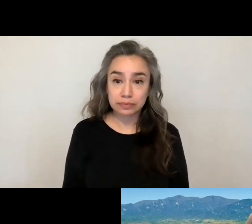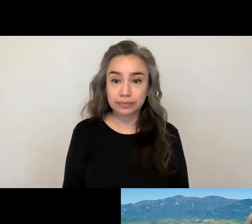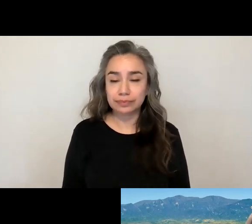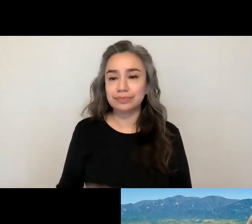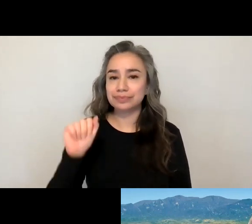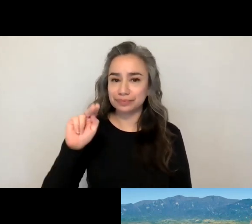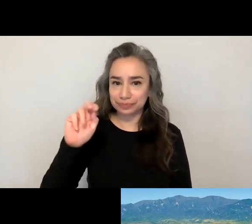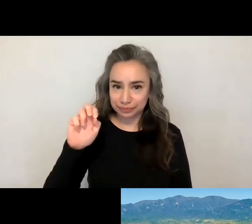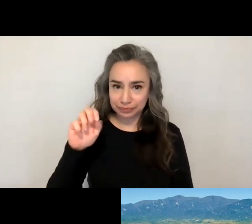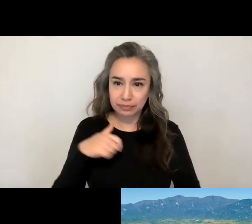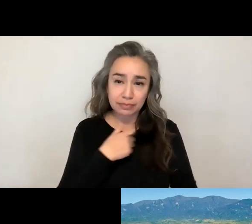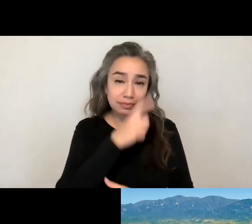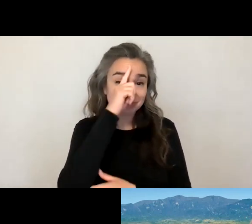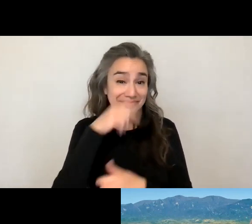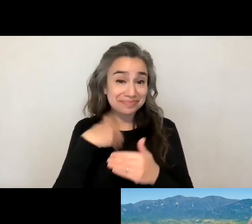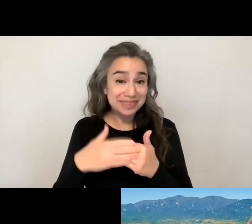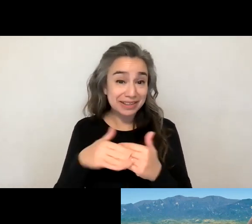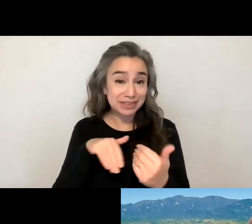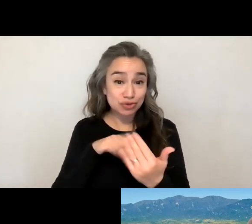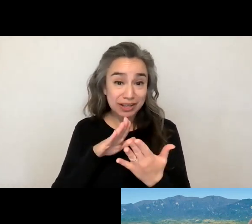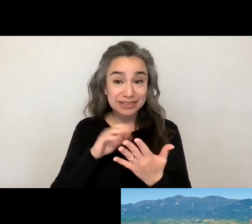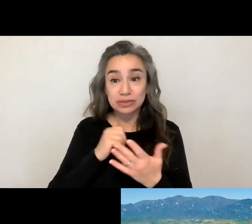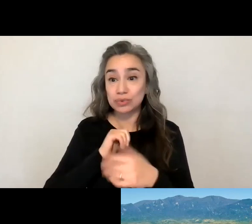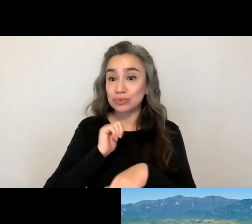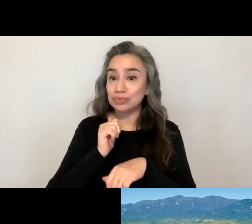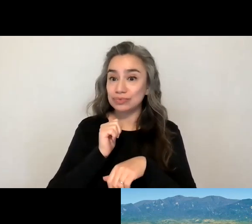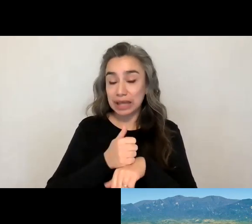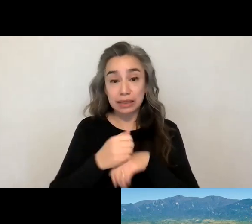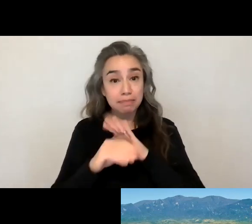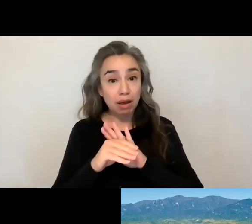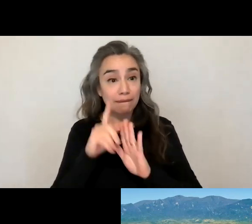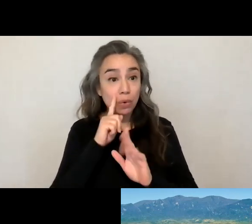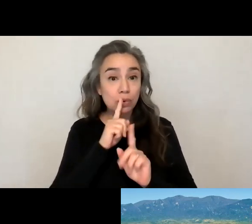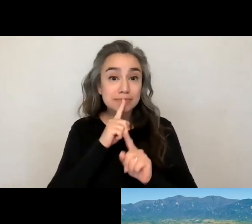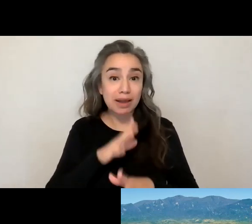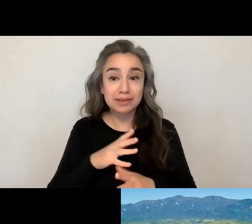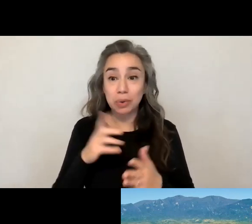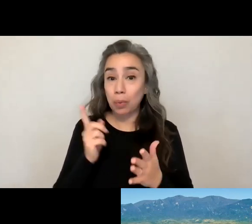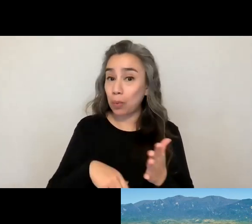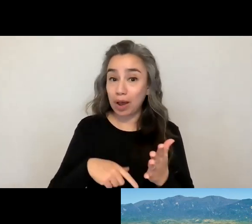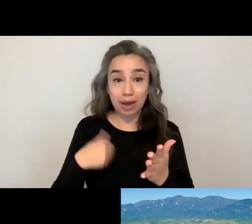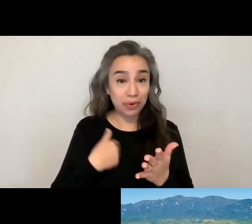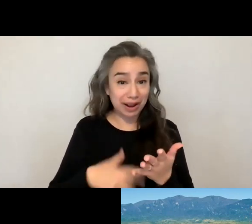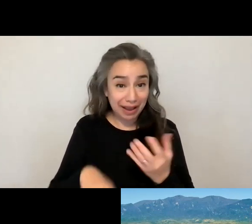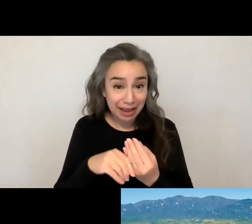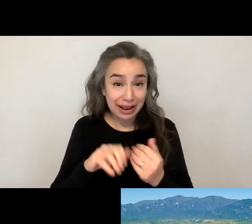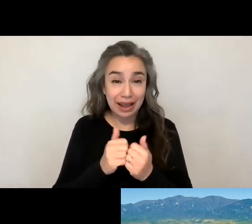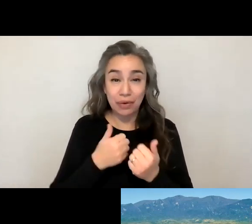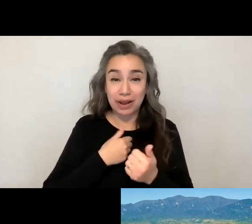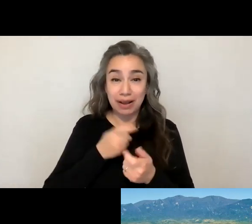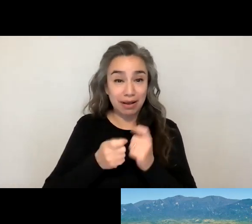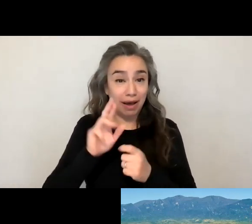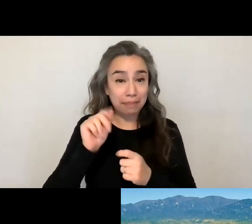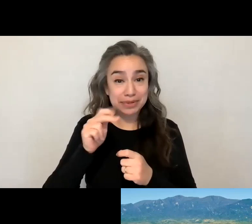And I think what I'll address next, just in the agenda to set the model for our respondents, is what would I add or how would I update the papers today?